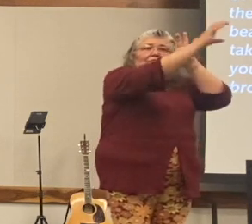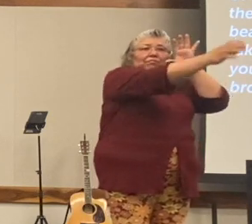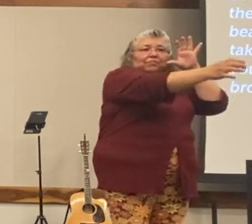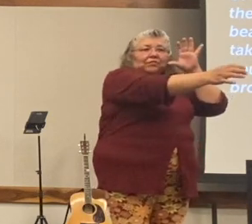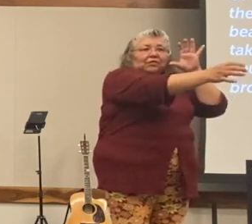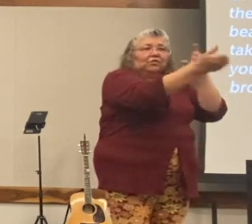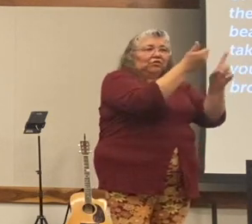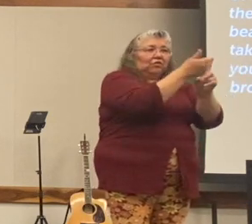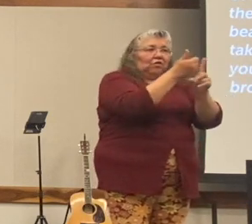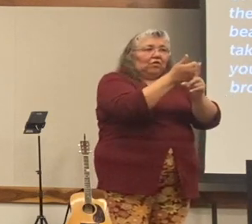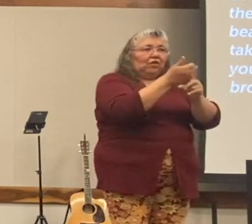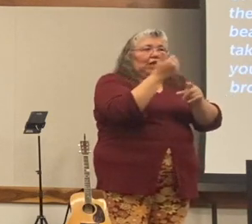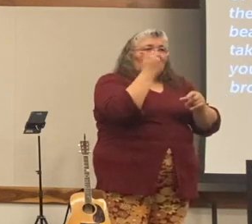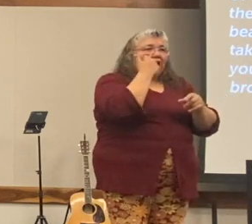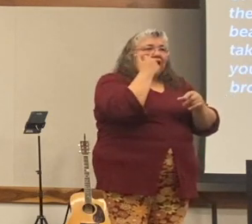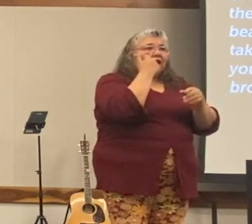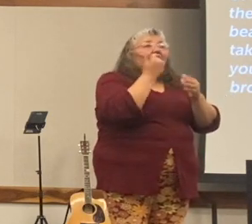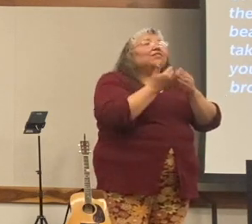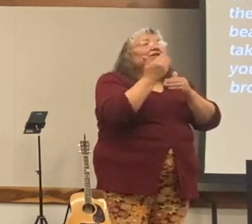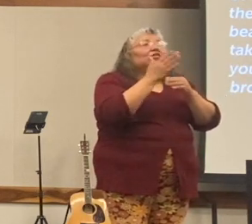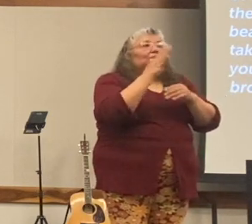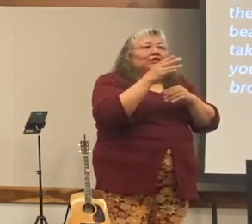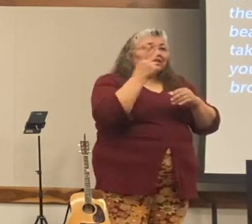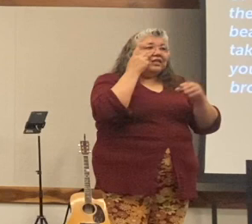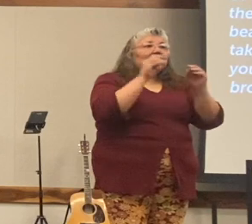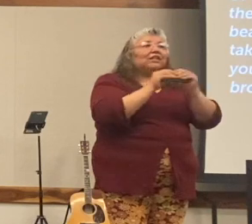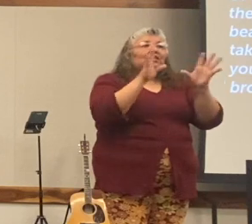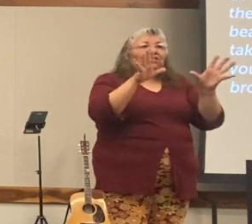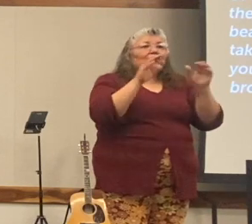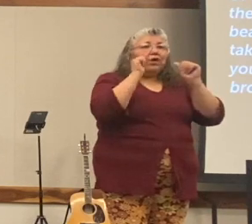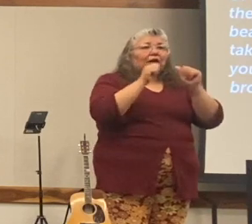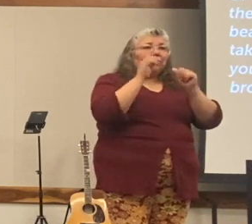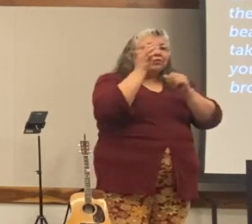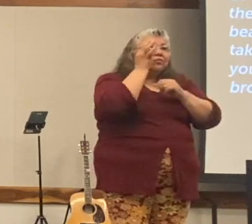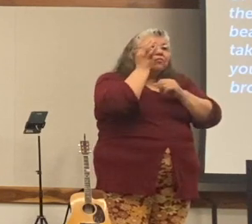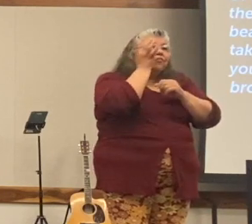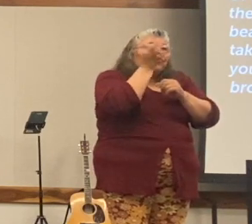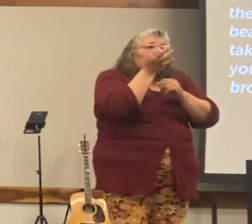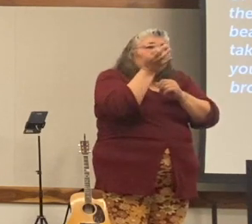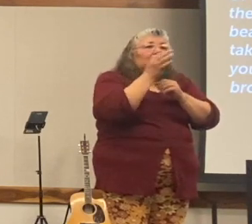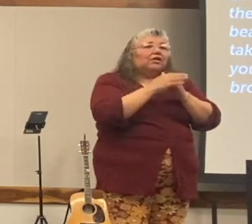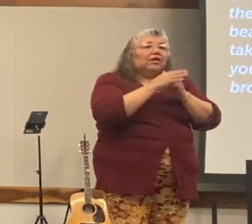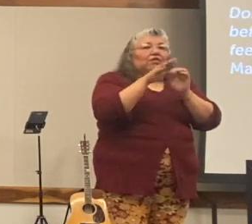eye, and then you will see clearly to take the splinter out of your